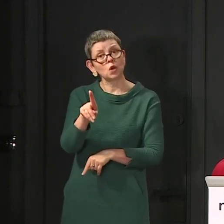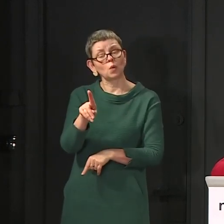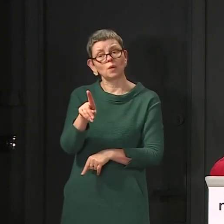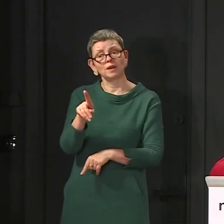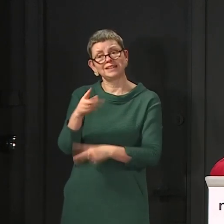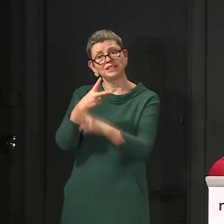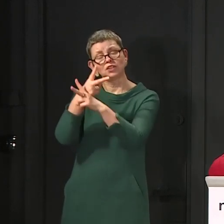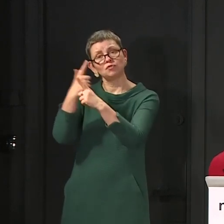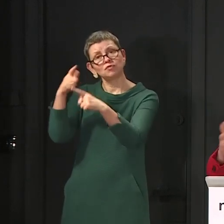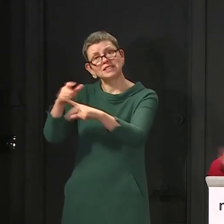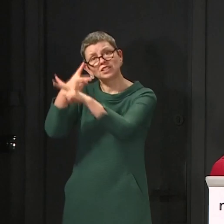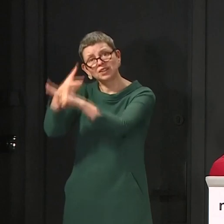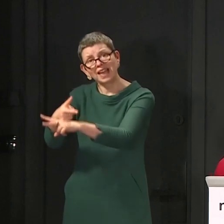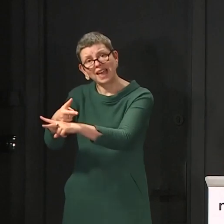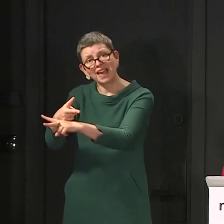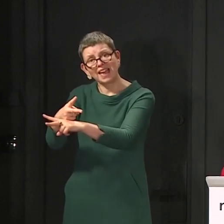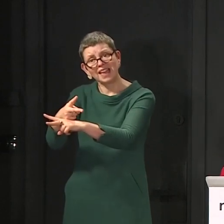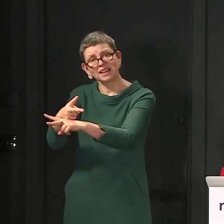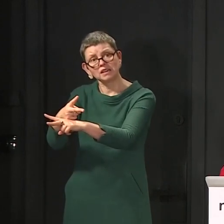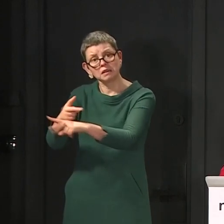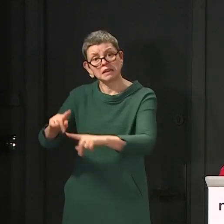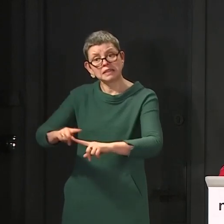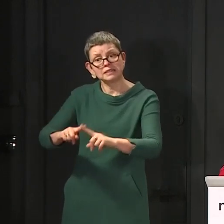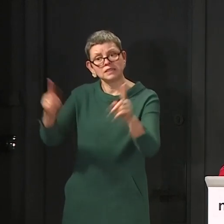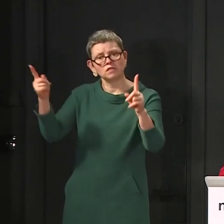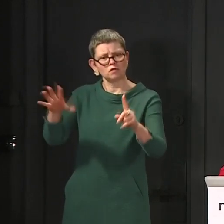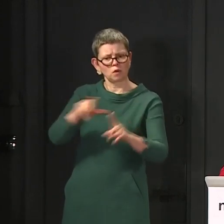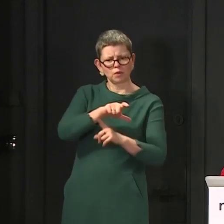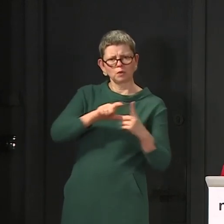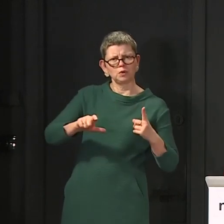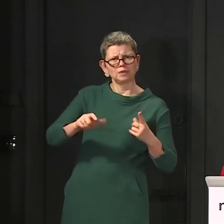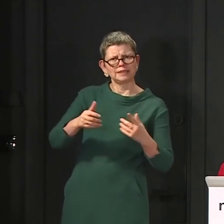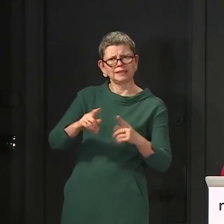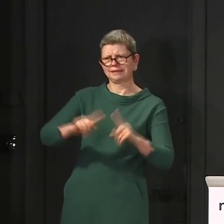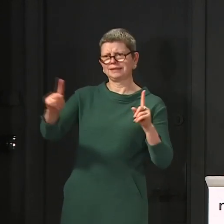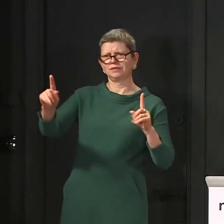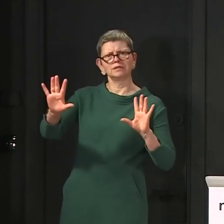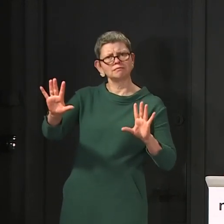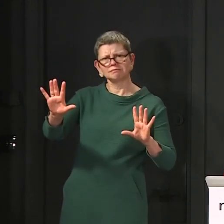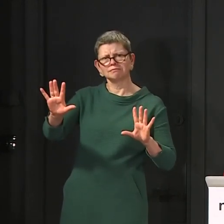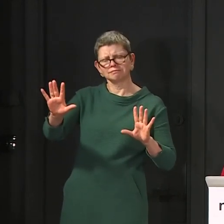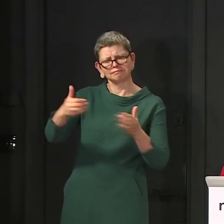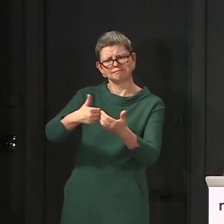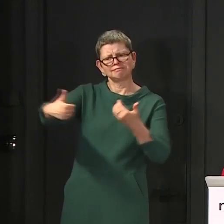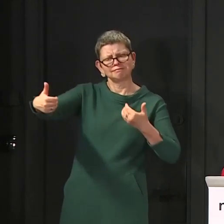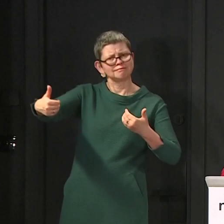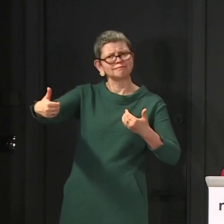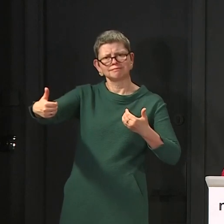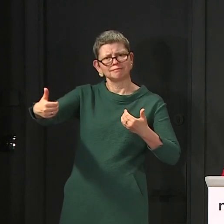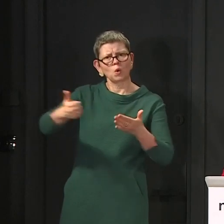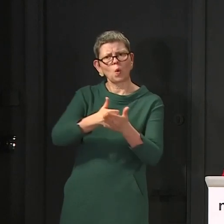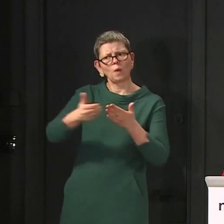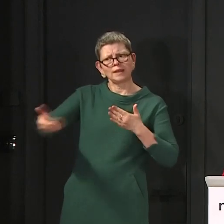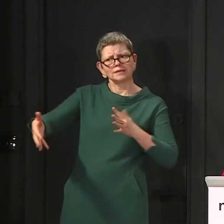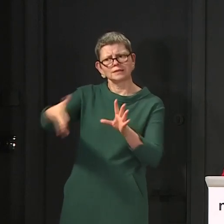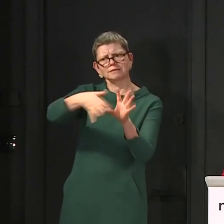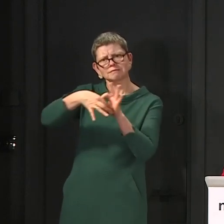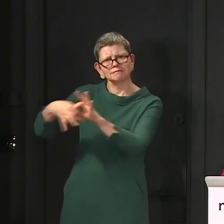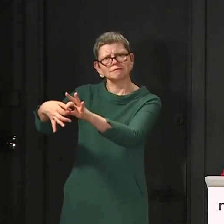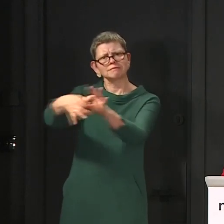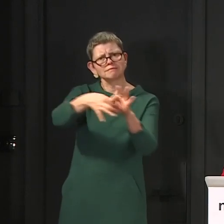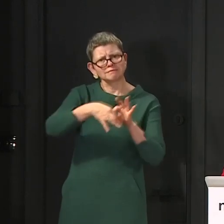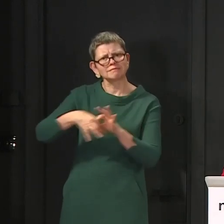care homes as isolated from what happens in the community. There will always be an interaction between the two, just as there will be